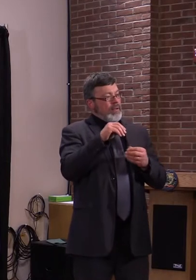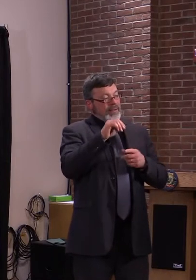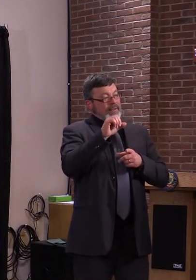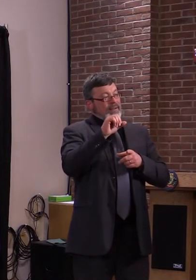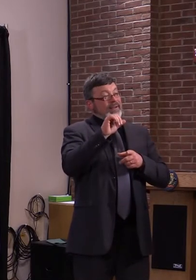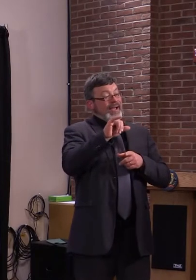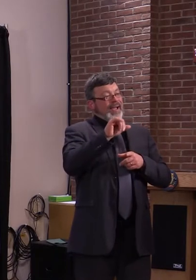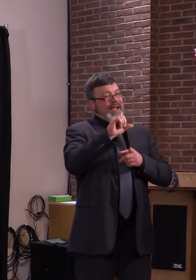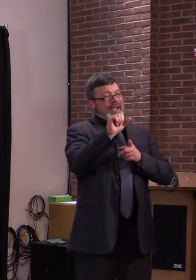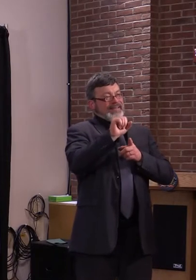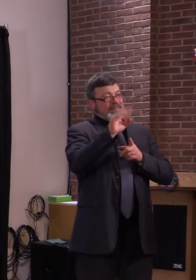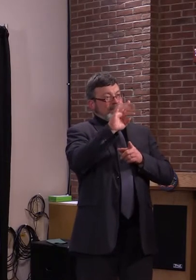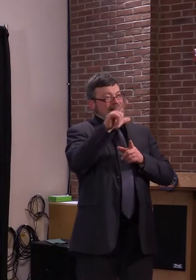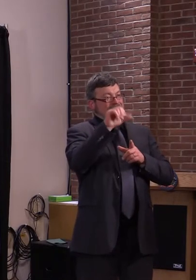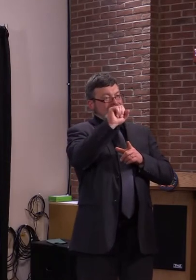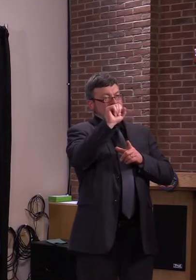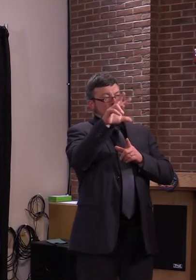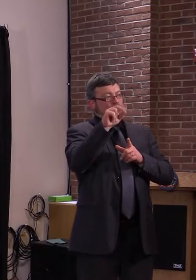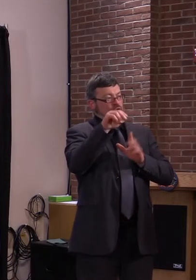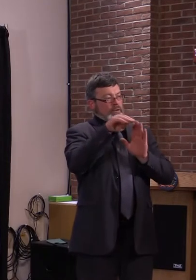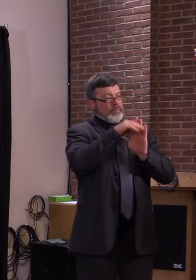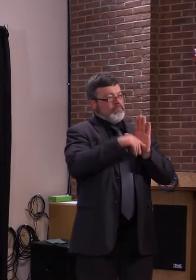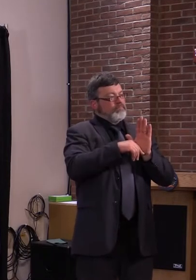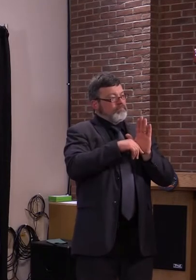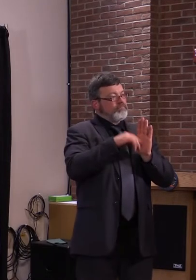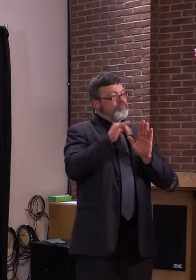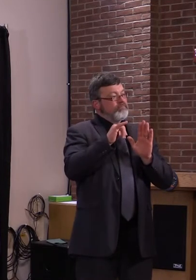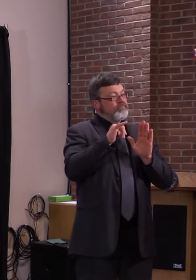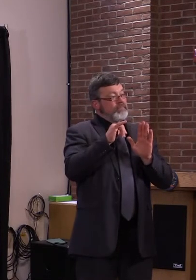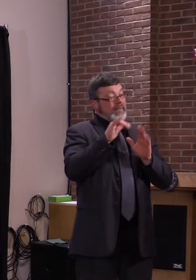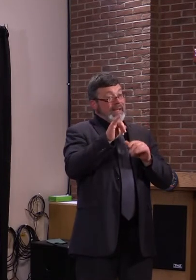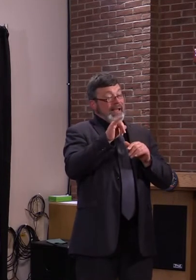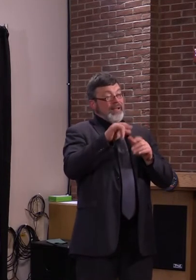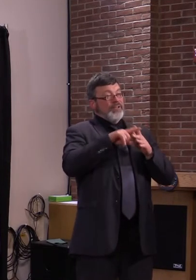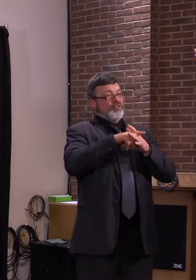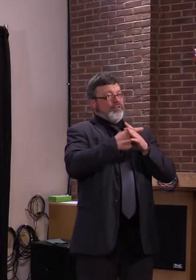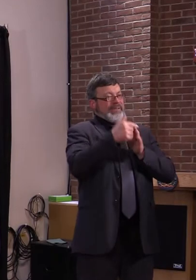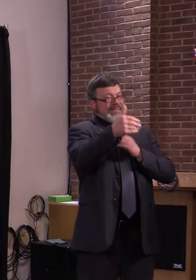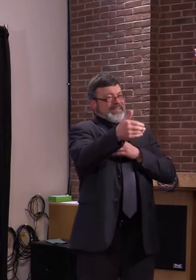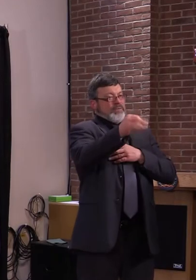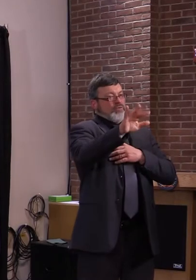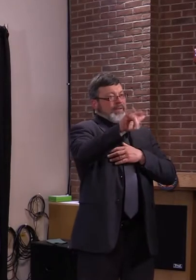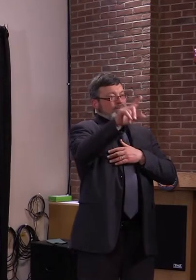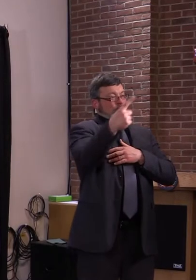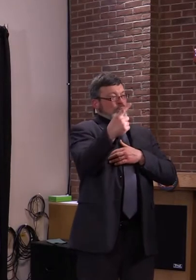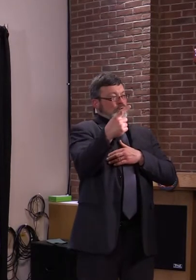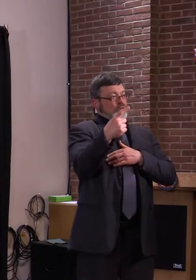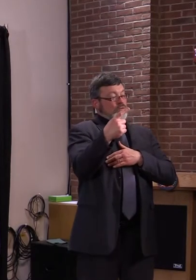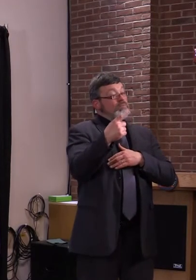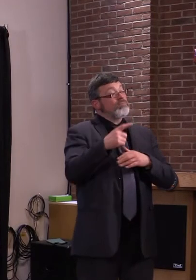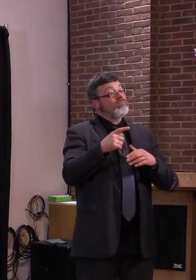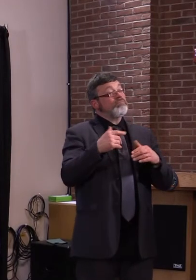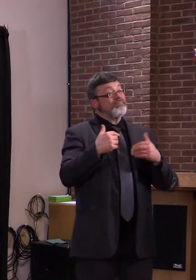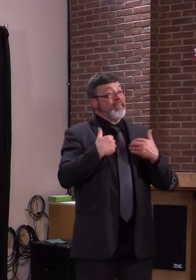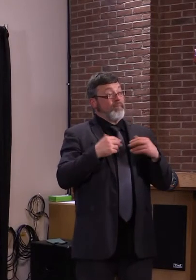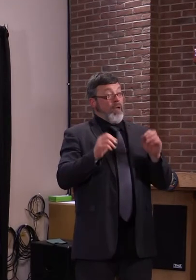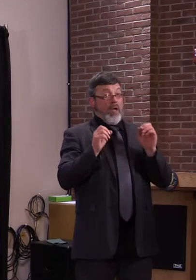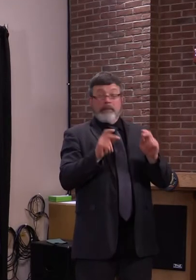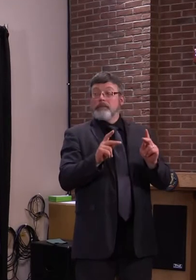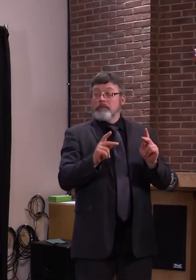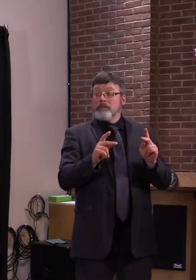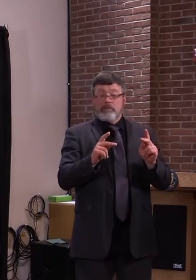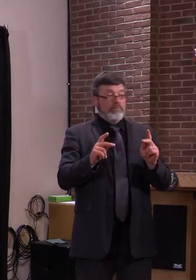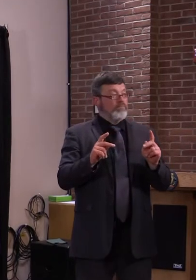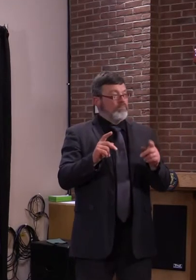gone been enacted in July 1. So there is an opportunity, regardless. They weren't going to